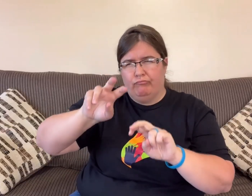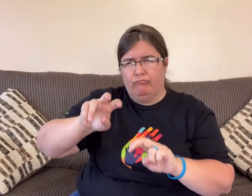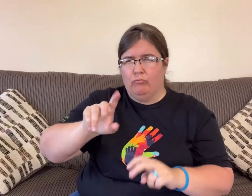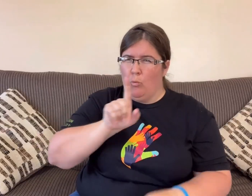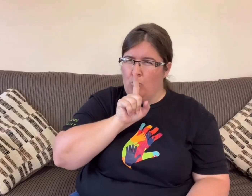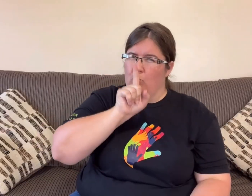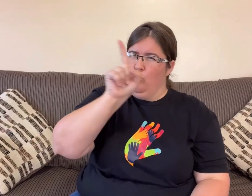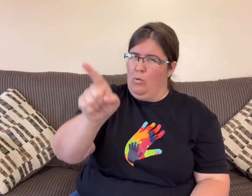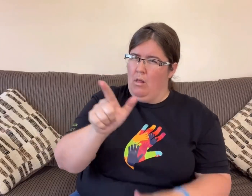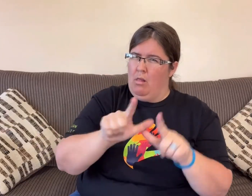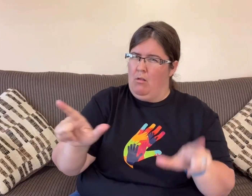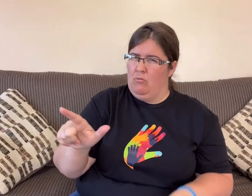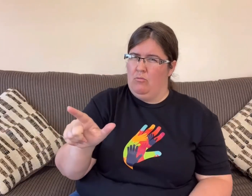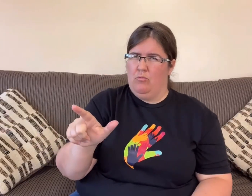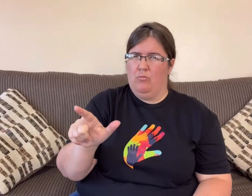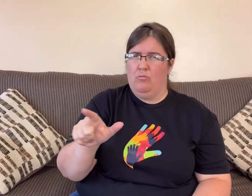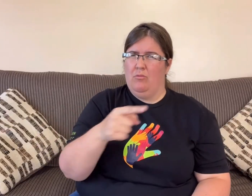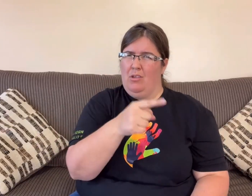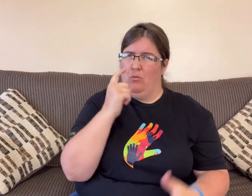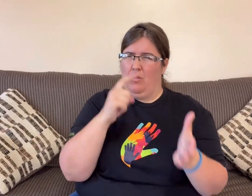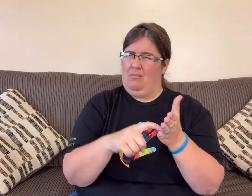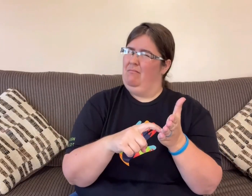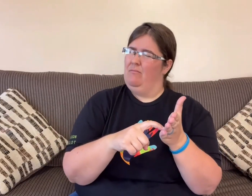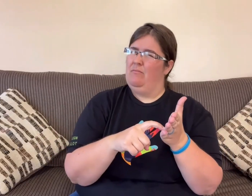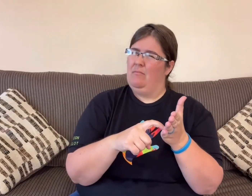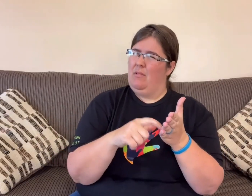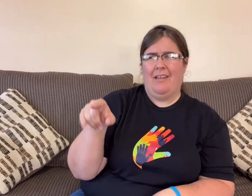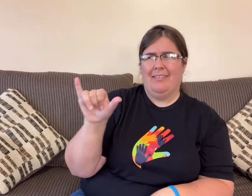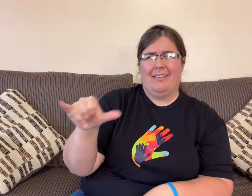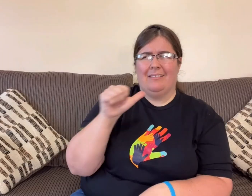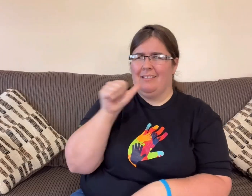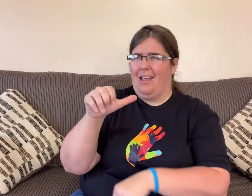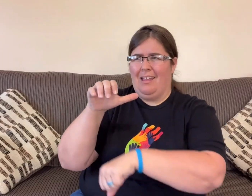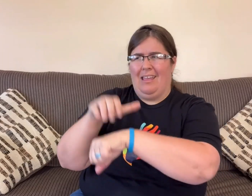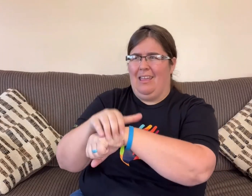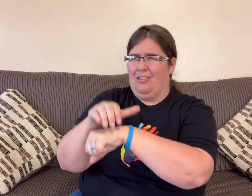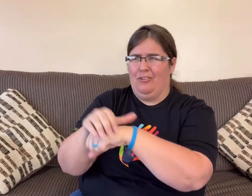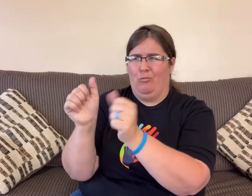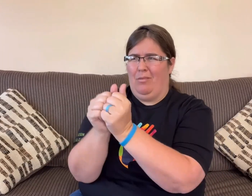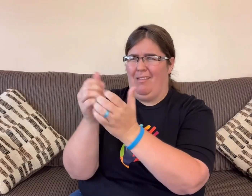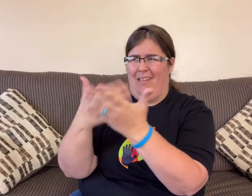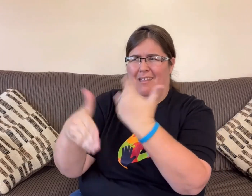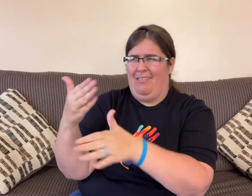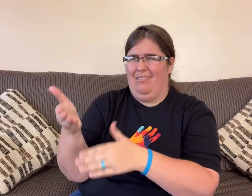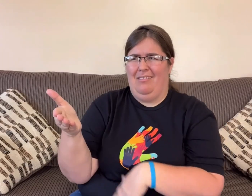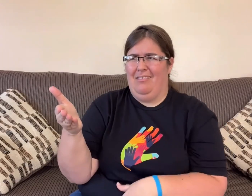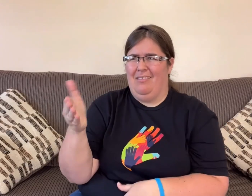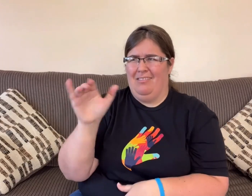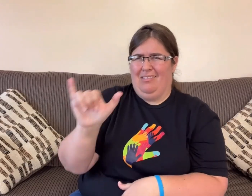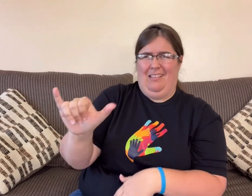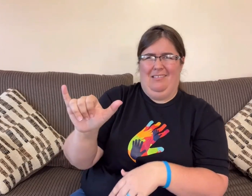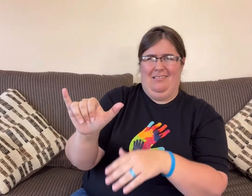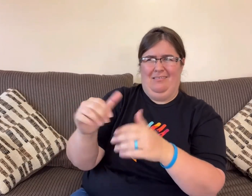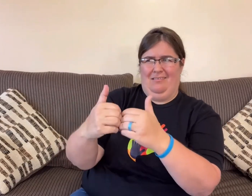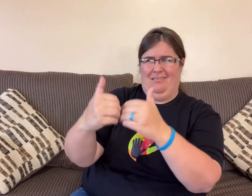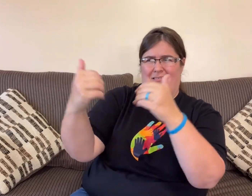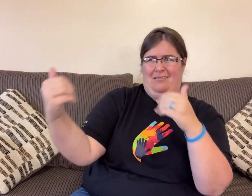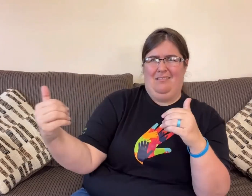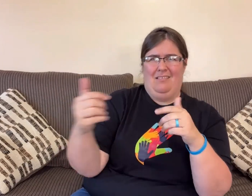real standalone language. And he recognized that it wasn't a form of English that was using hands, but it was its own